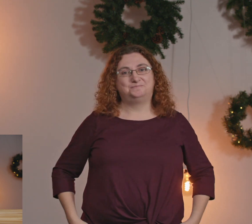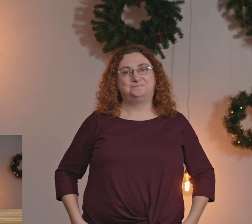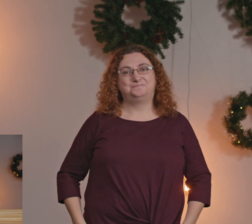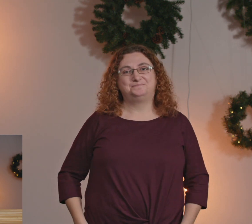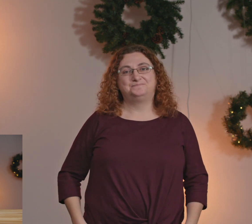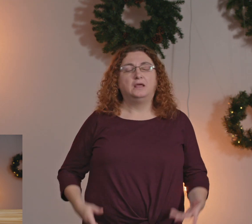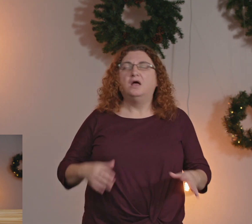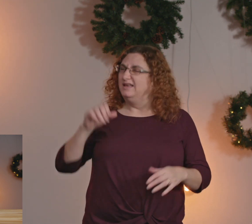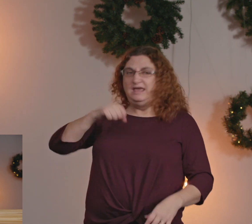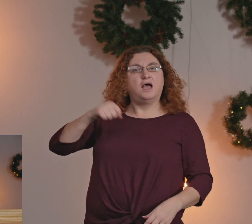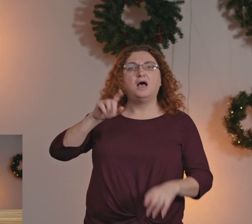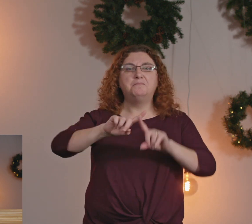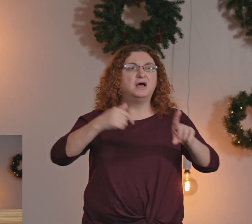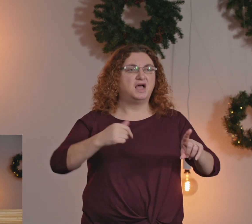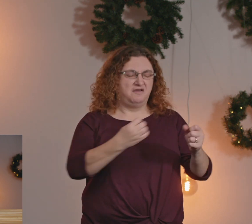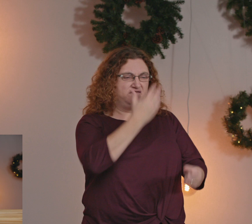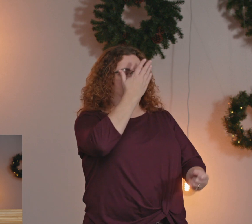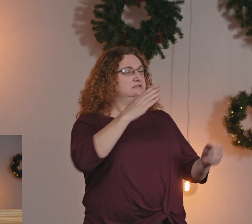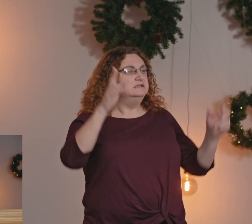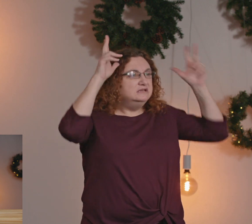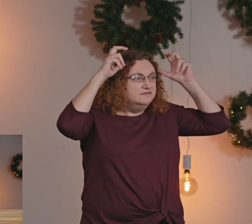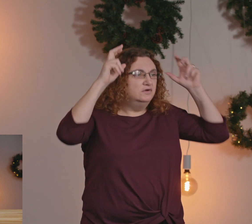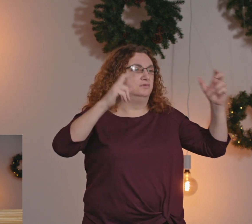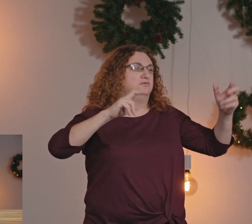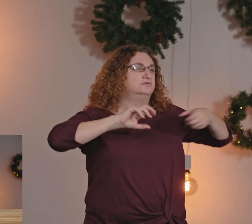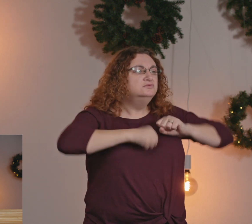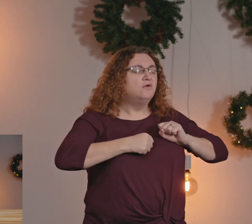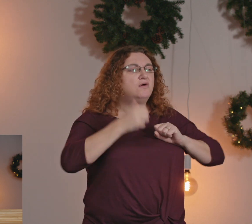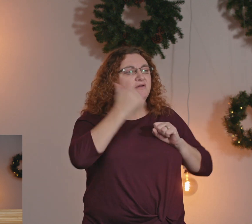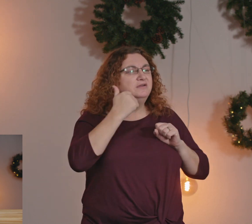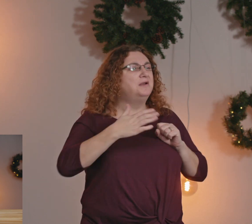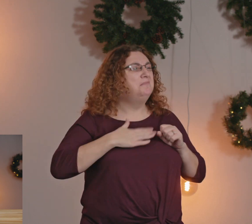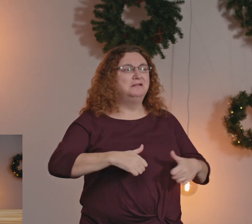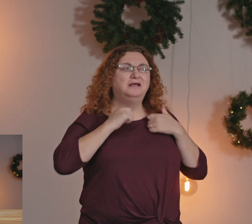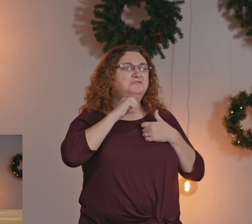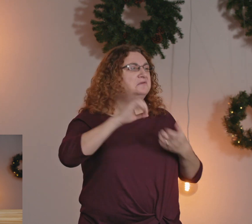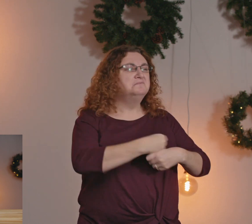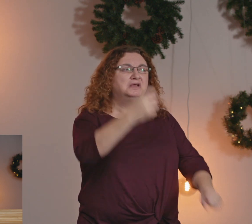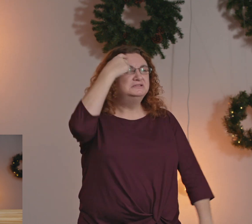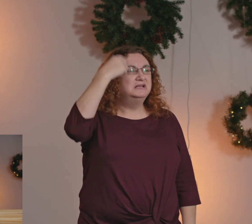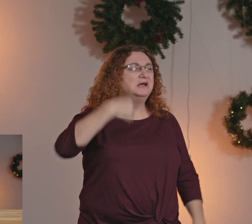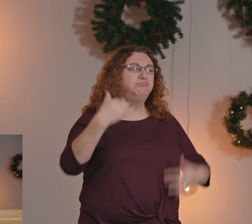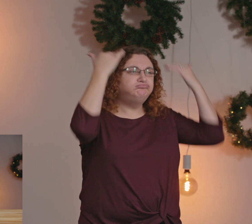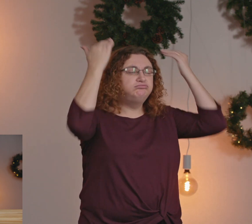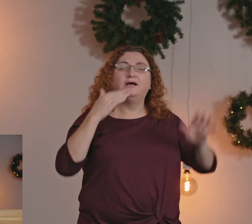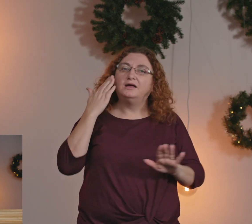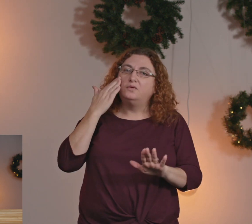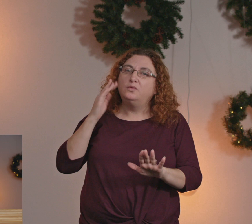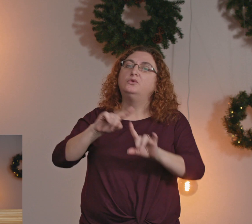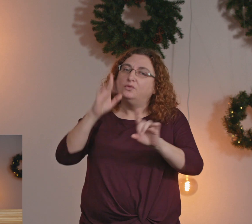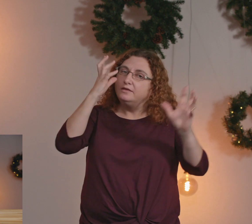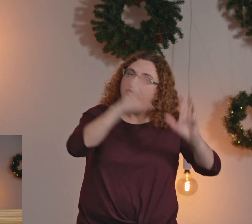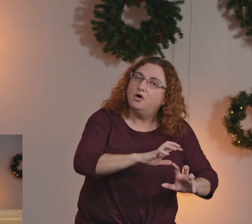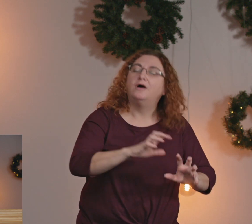that that will happen? Yeah, but I face evil and sorrow every day and my life doesn't make sense and I'm overwhelmed. Yeah, but I know you're in the dark. I